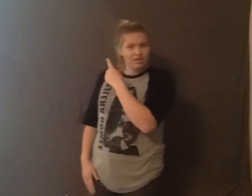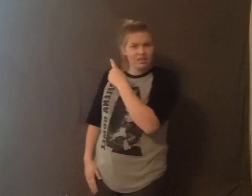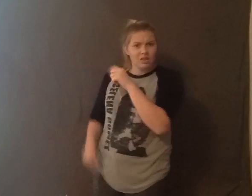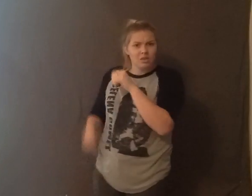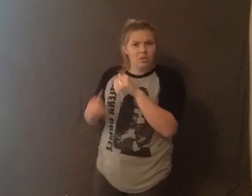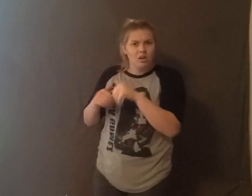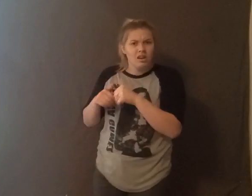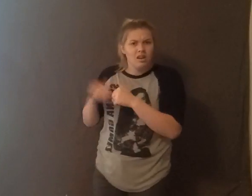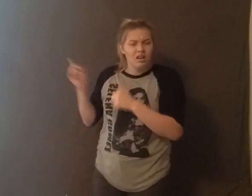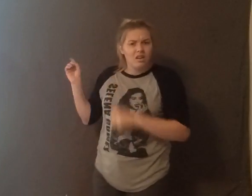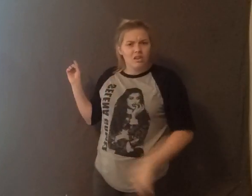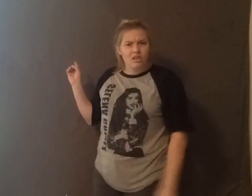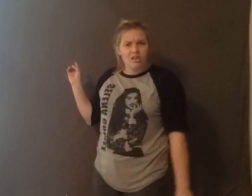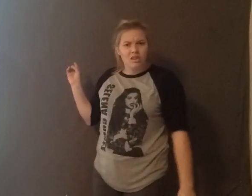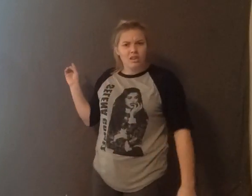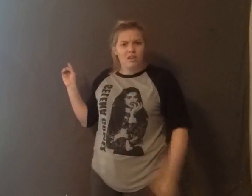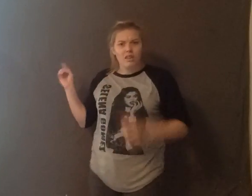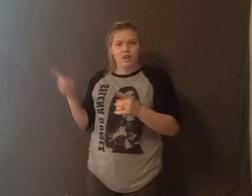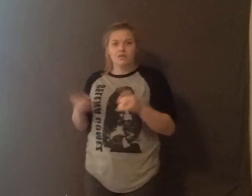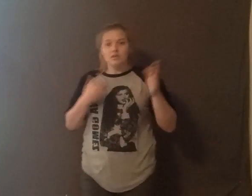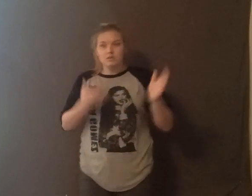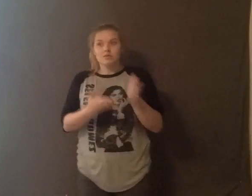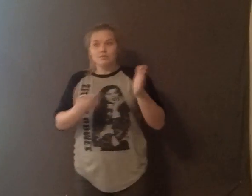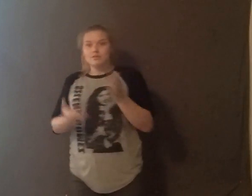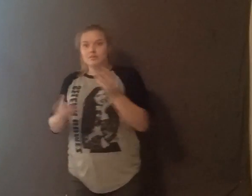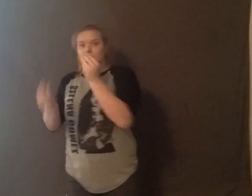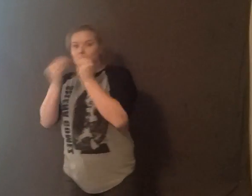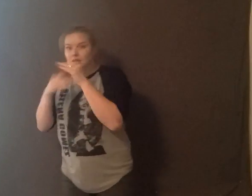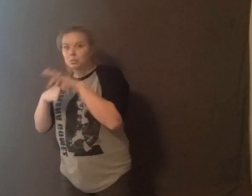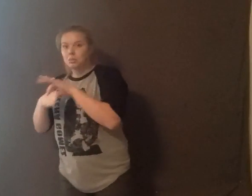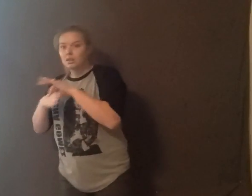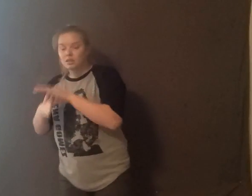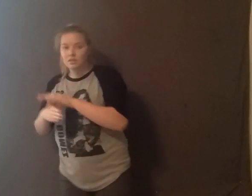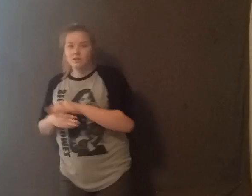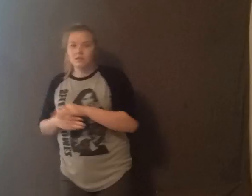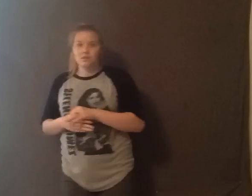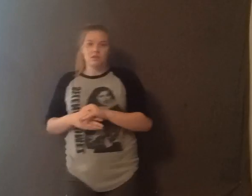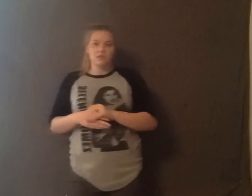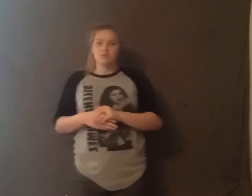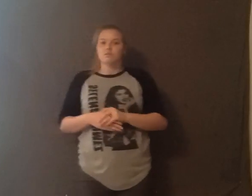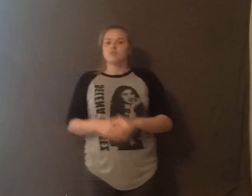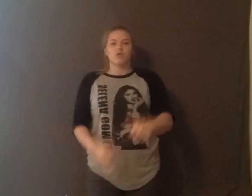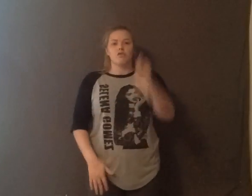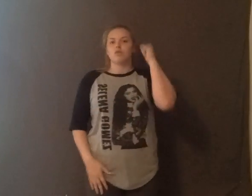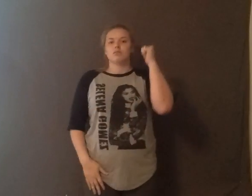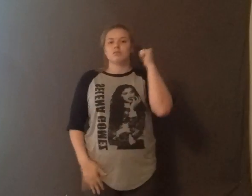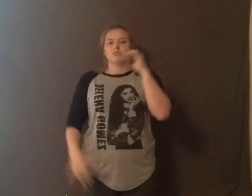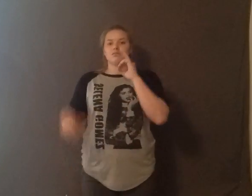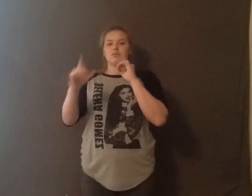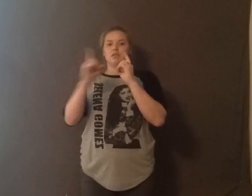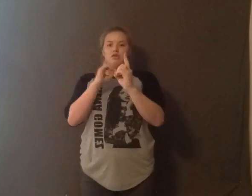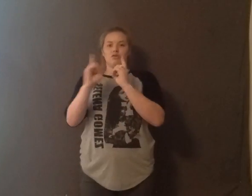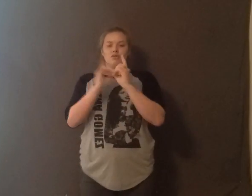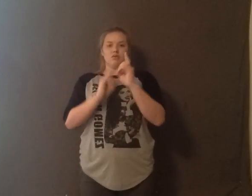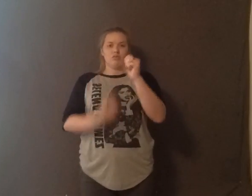reason they promote eating meat. But every one of these organizations declined to be interviewed. What's really sad is